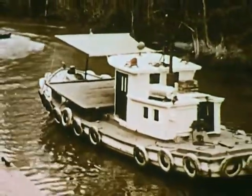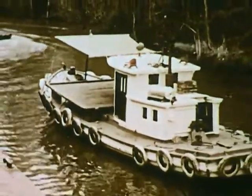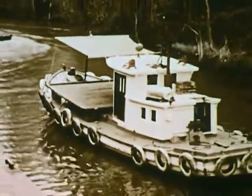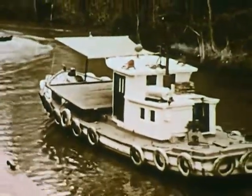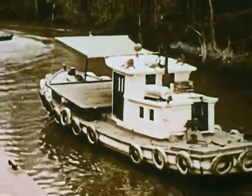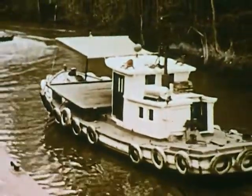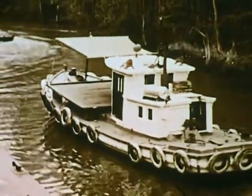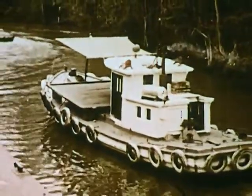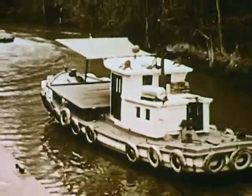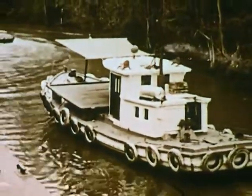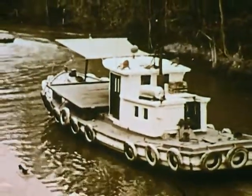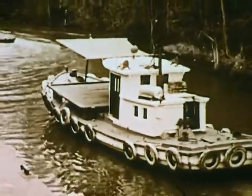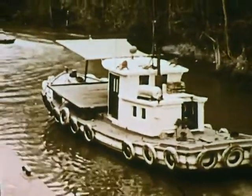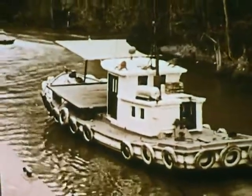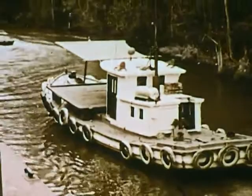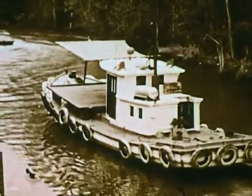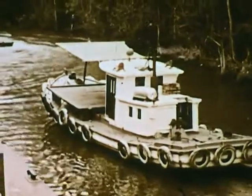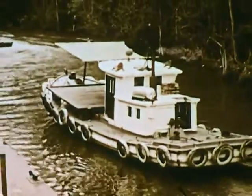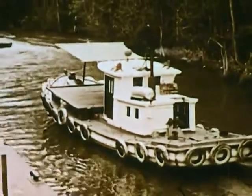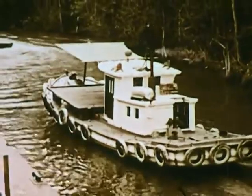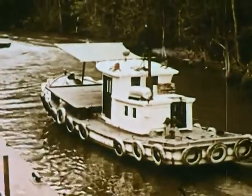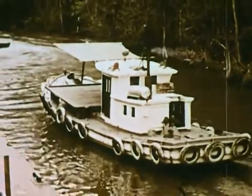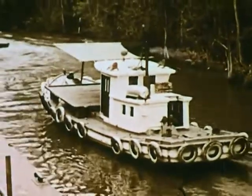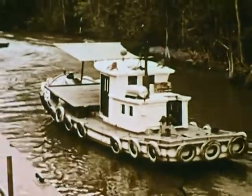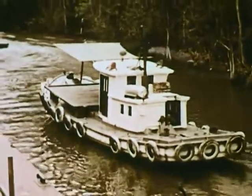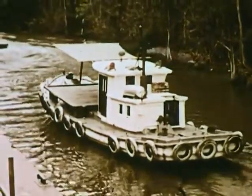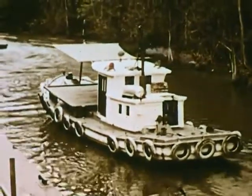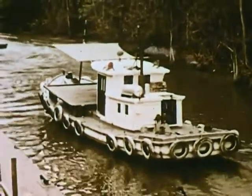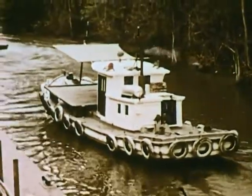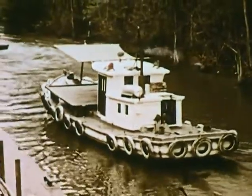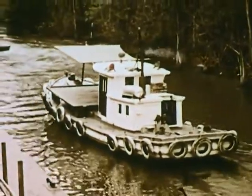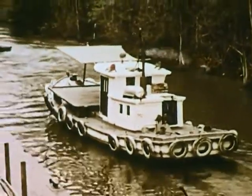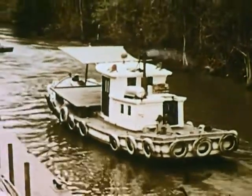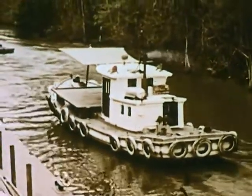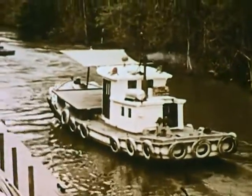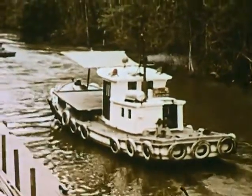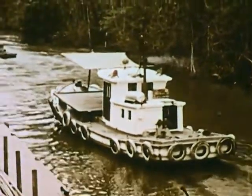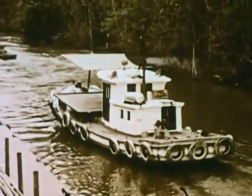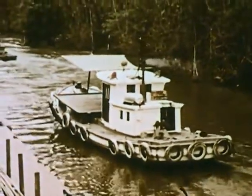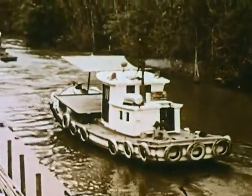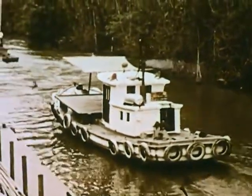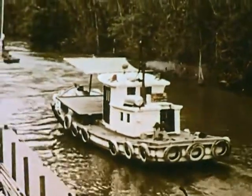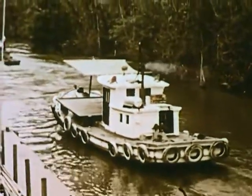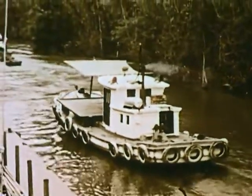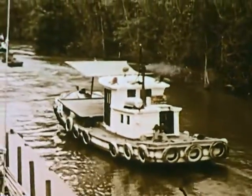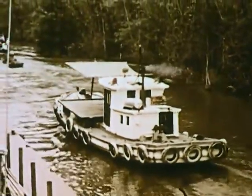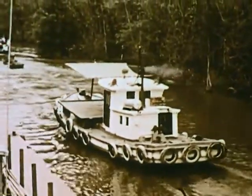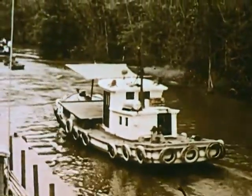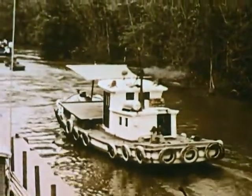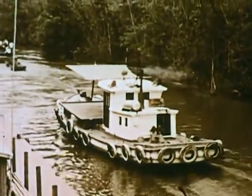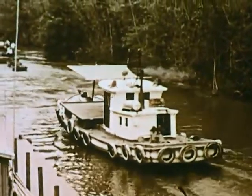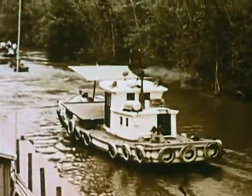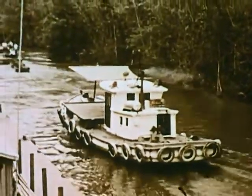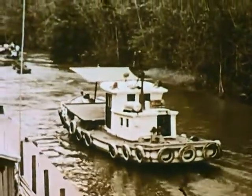conservation. For example, in our exploration and drilling operations, vital to the expanding power needs of our